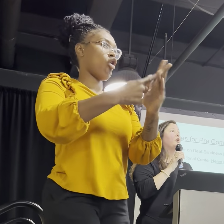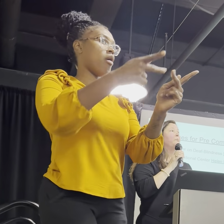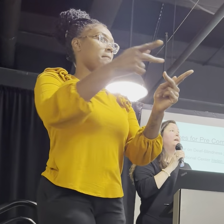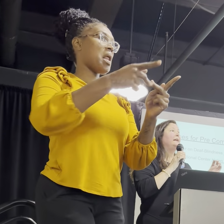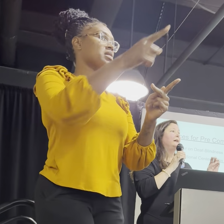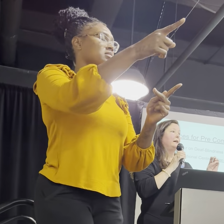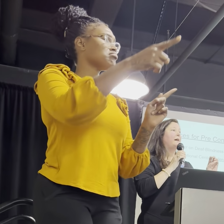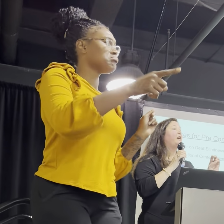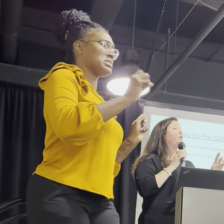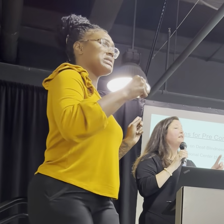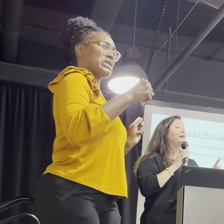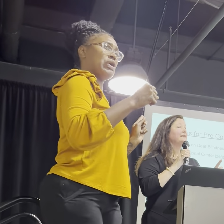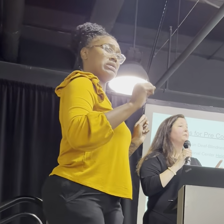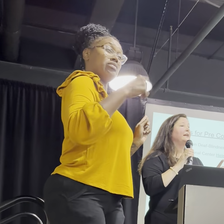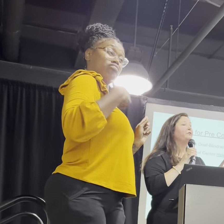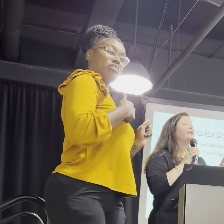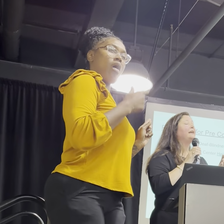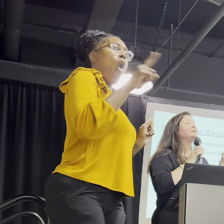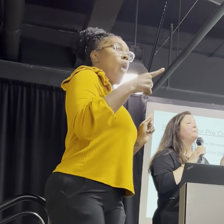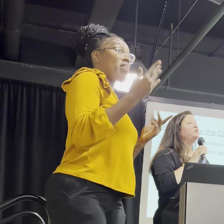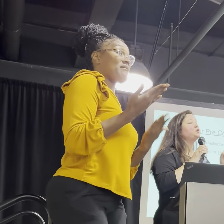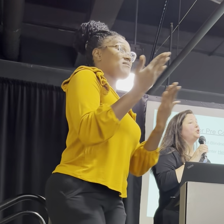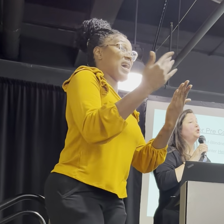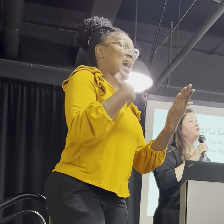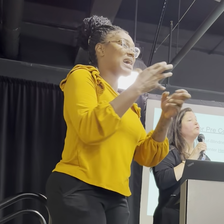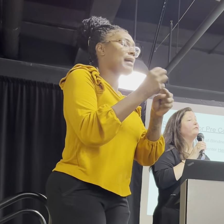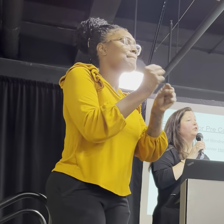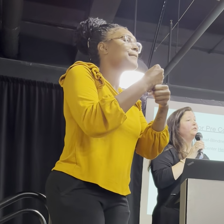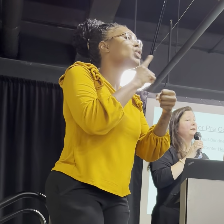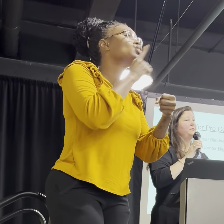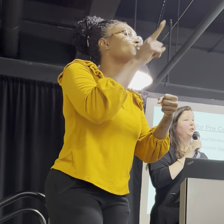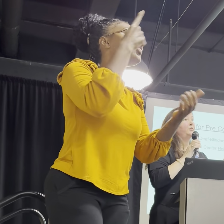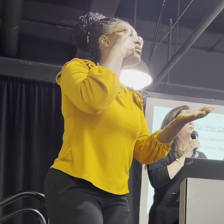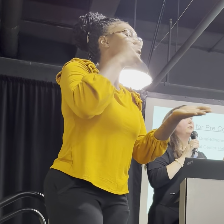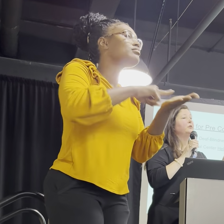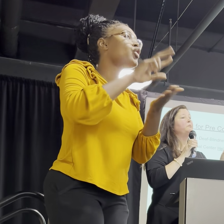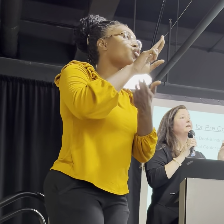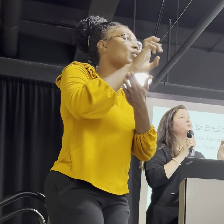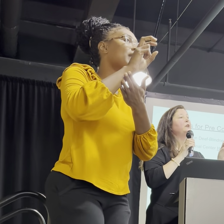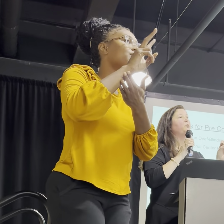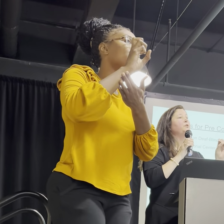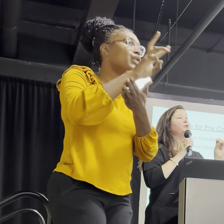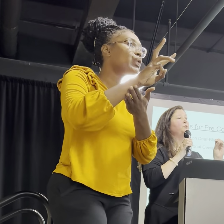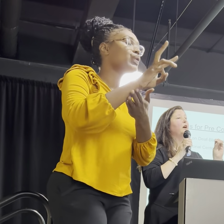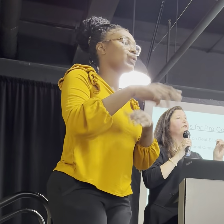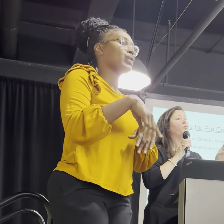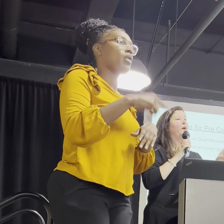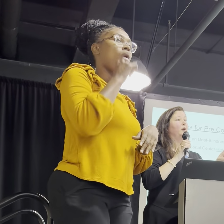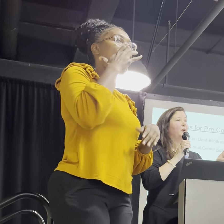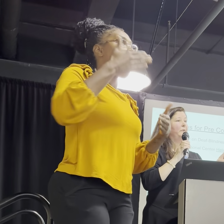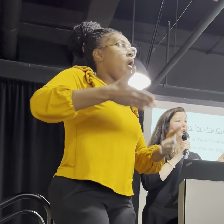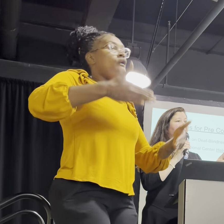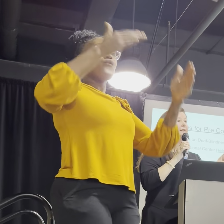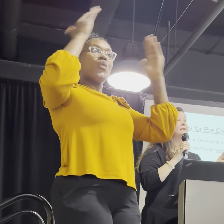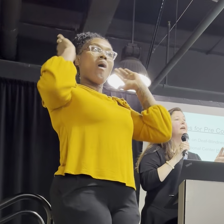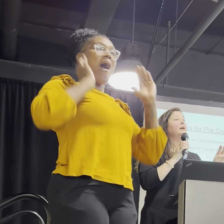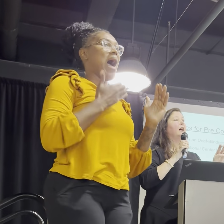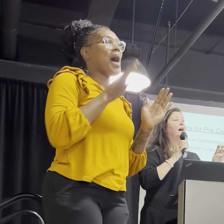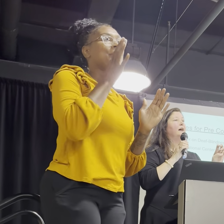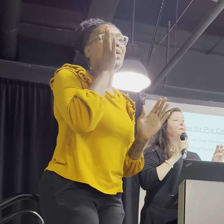truly are, but the only advice I would give with that is make sure you've reviewed them too, because we don't want to overwhelm our